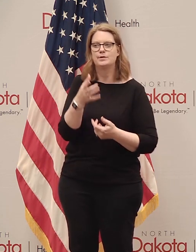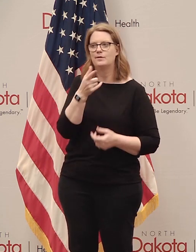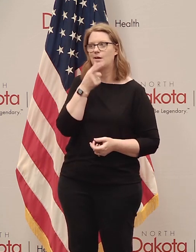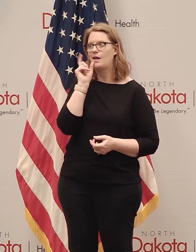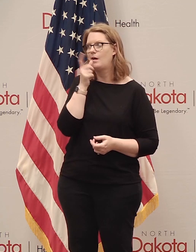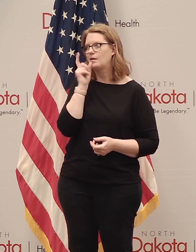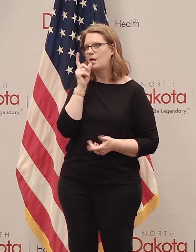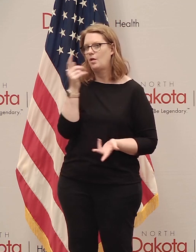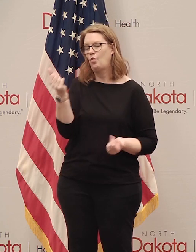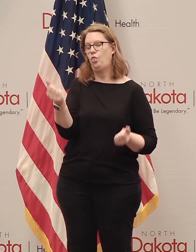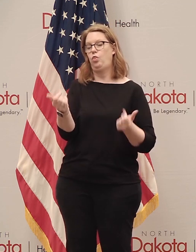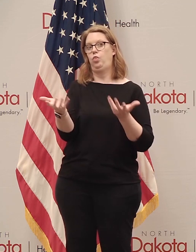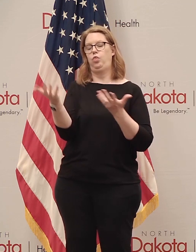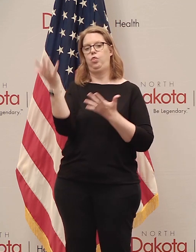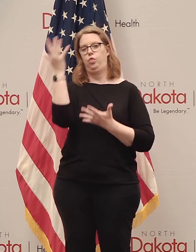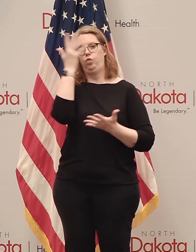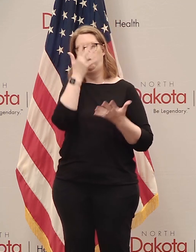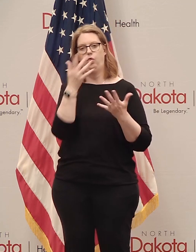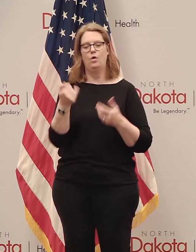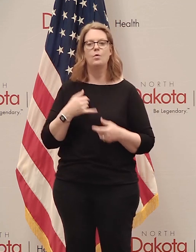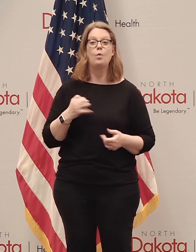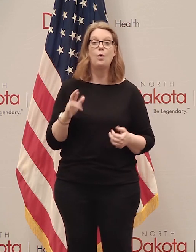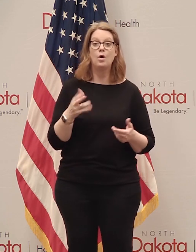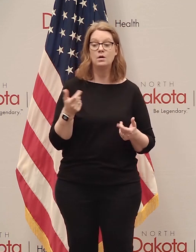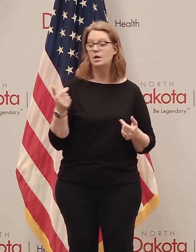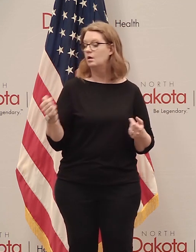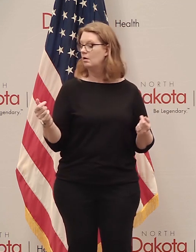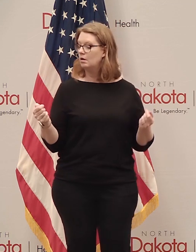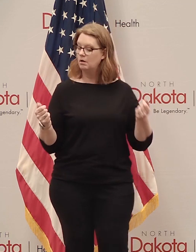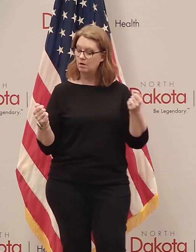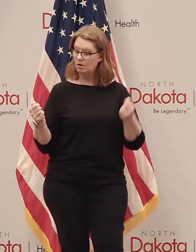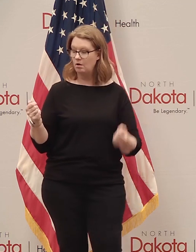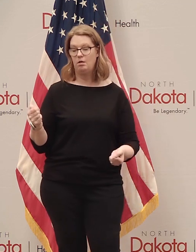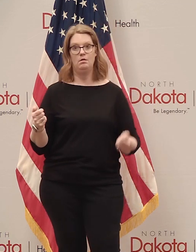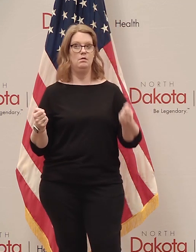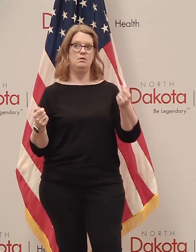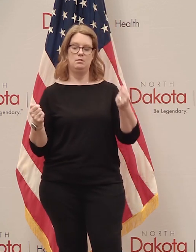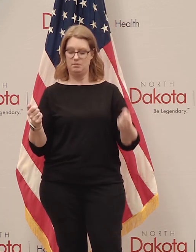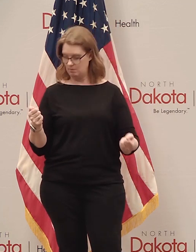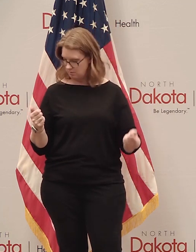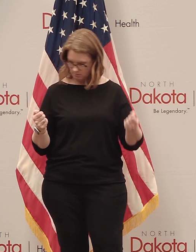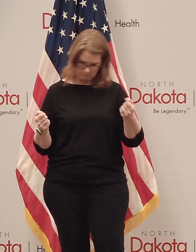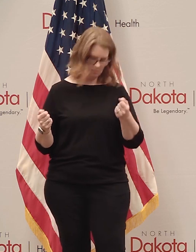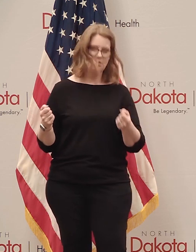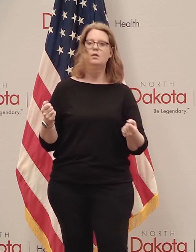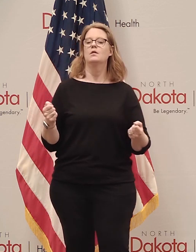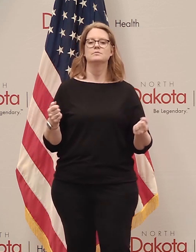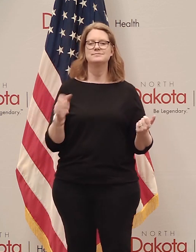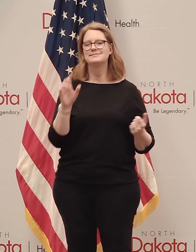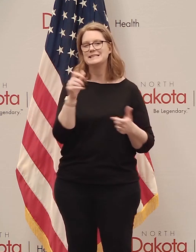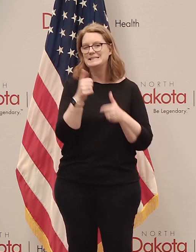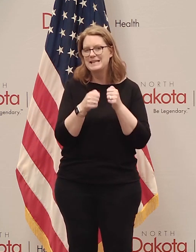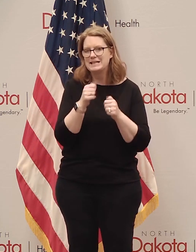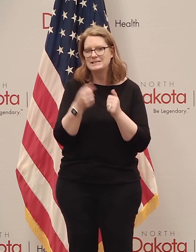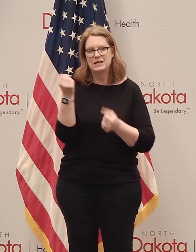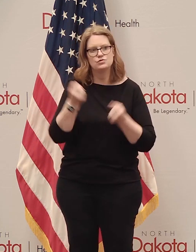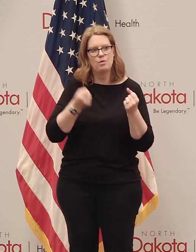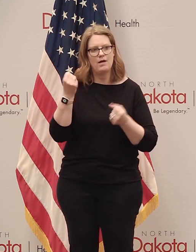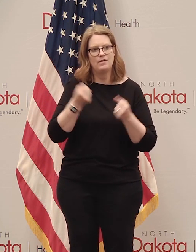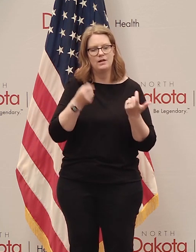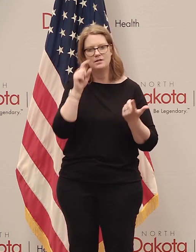your device or smartphone. No texting and driving. Texting and driving